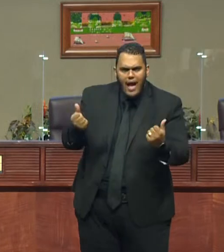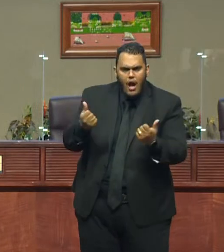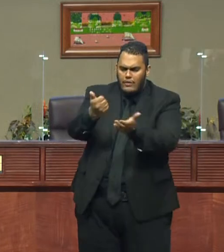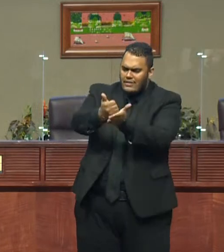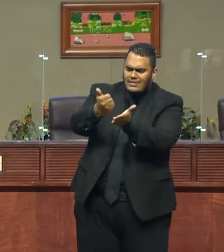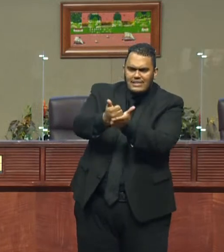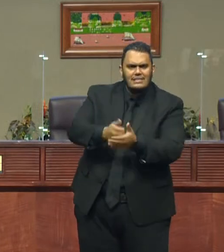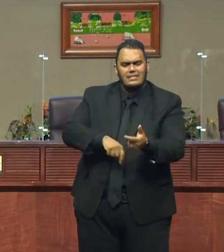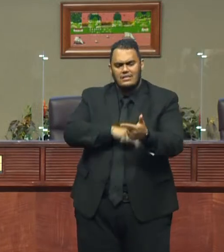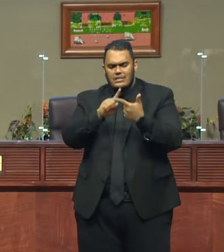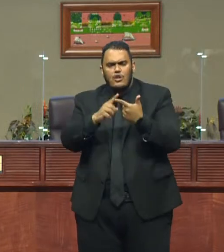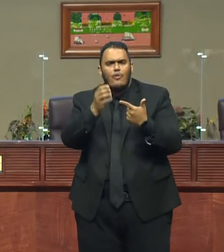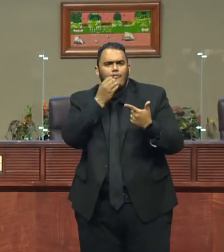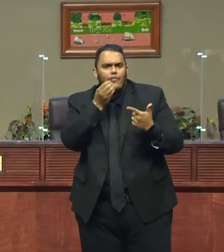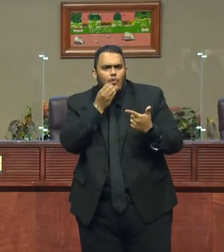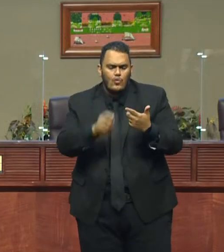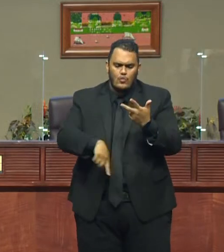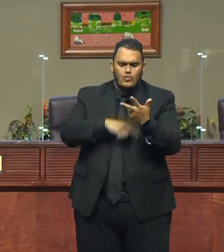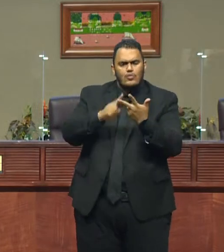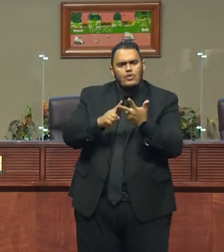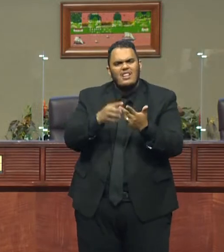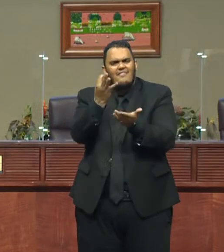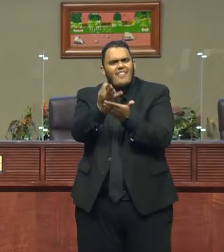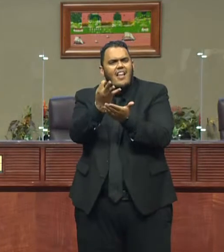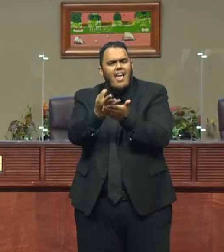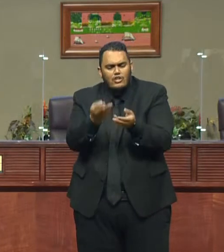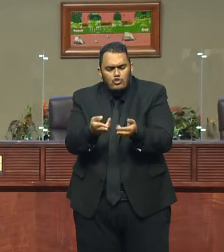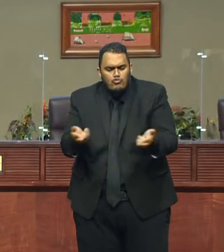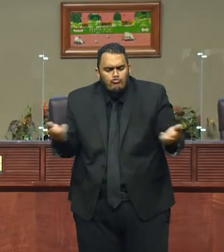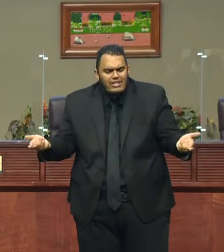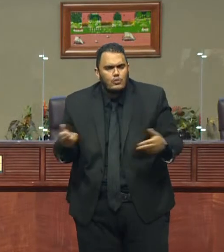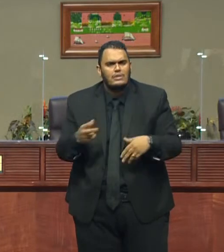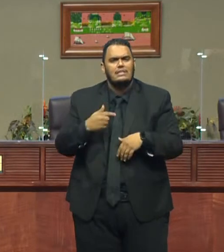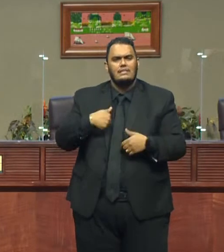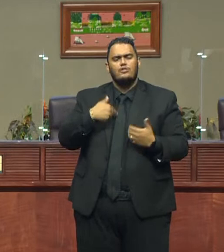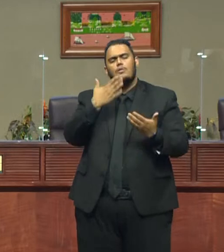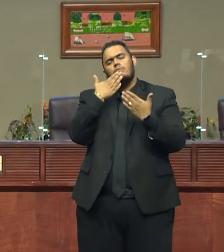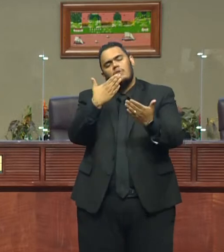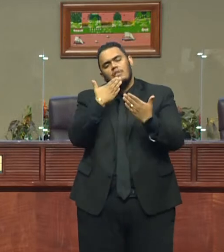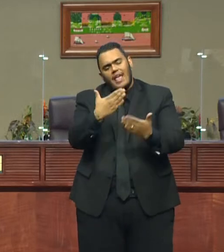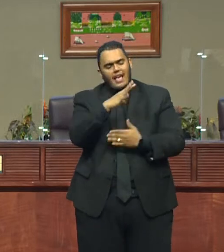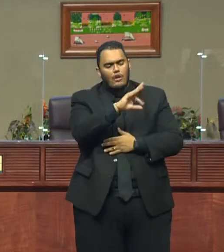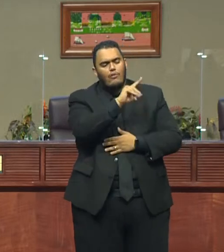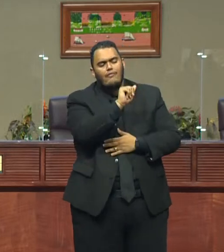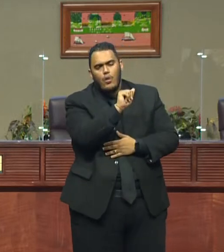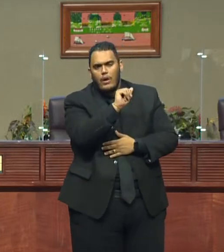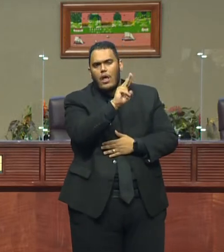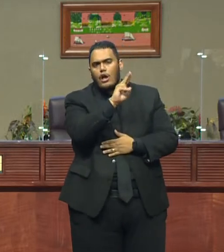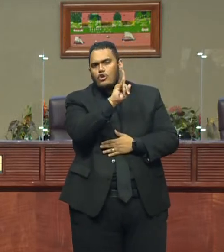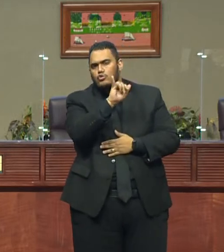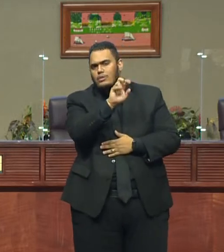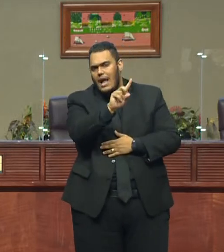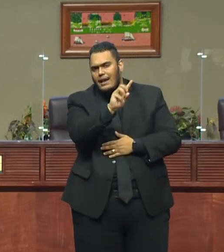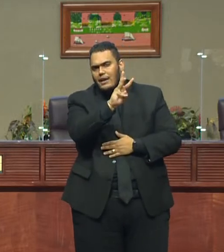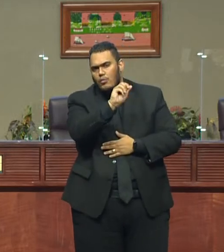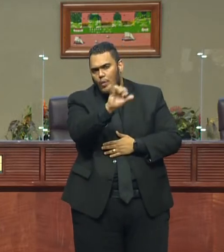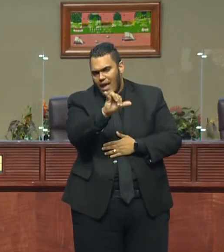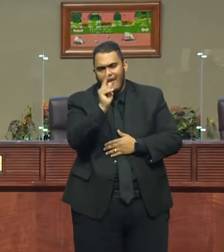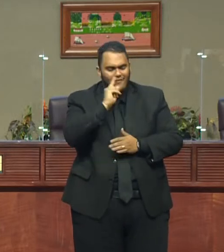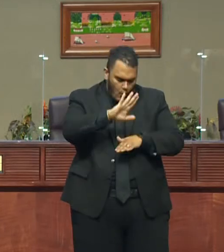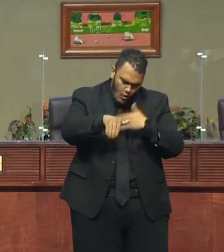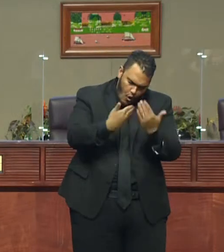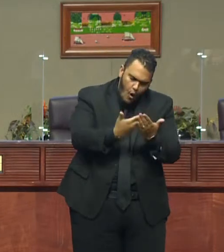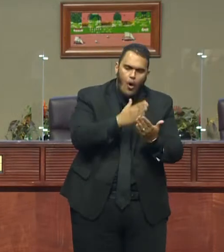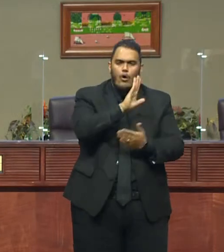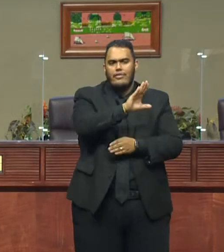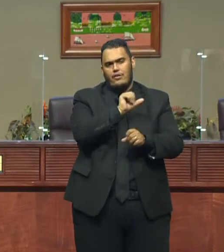financial resources available in Central Florida. So I want to thank Heart of Florida United Way for all the work that they have done.